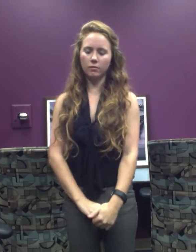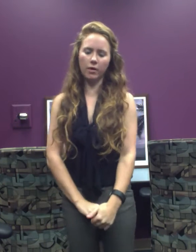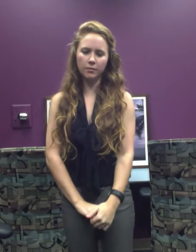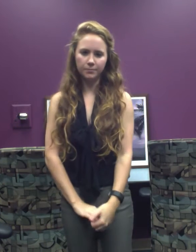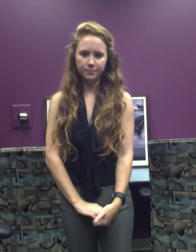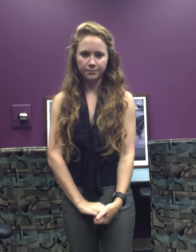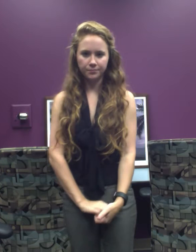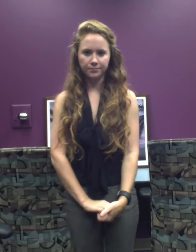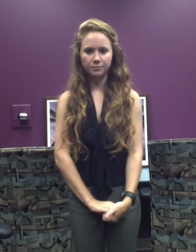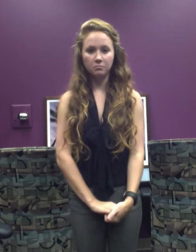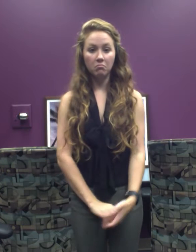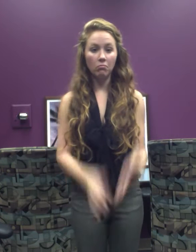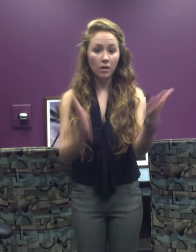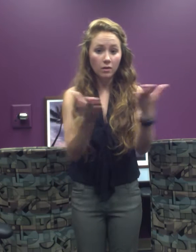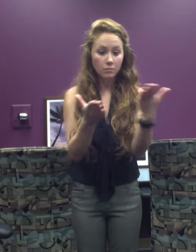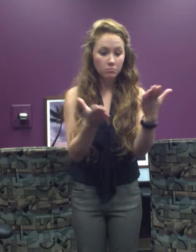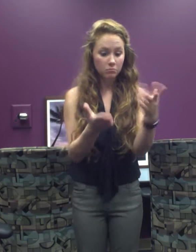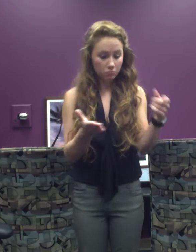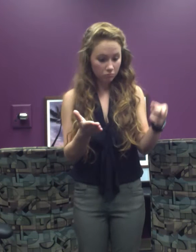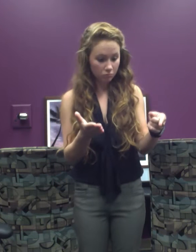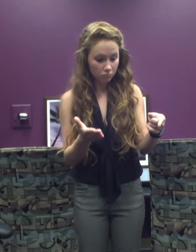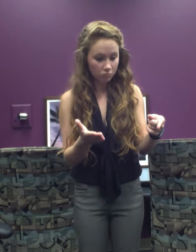Okay, so here, and here, and here.